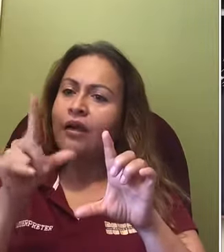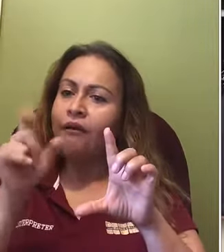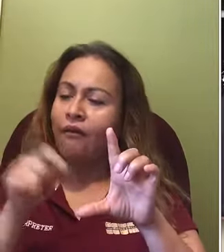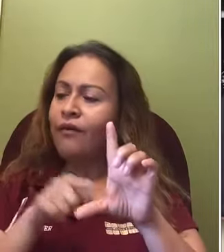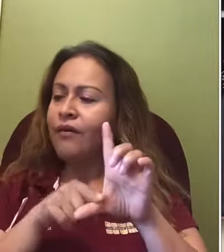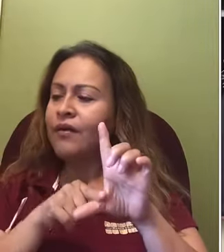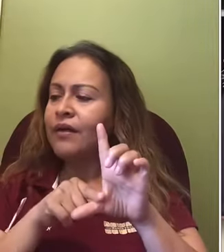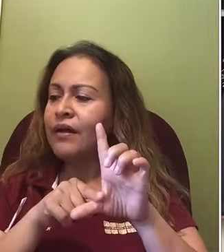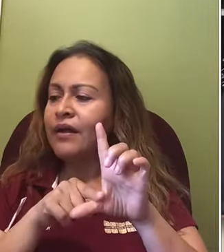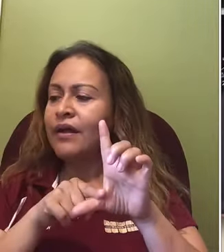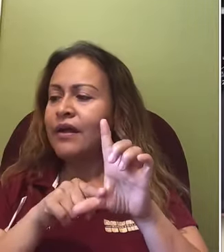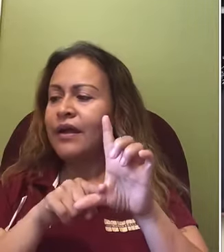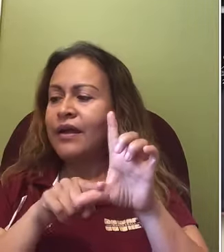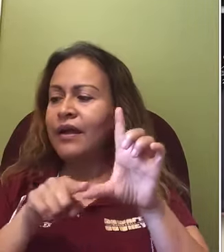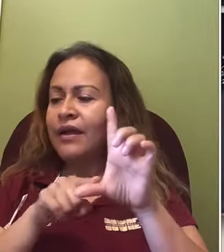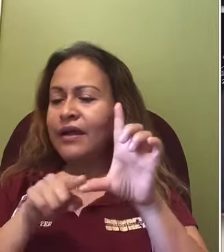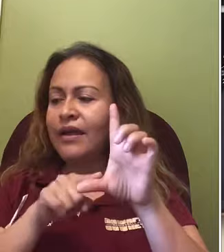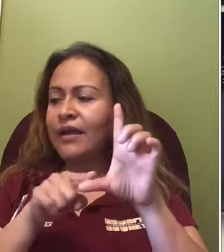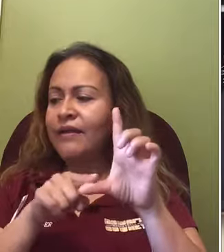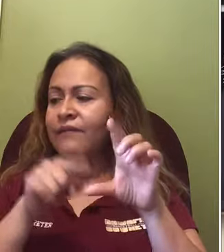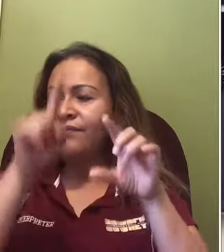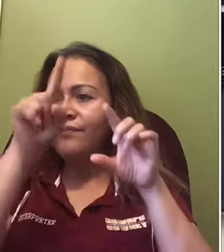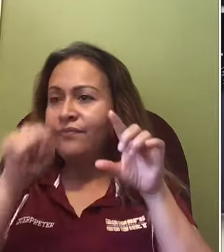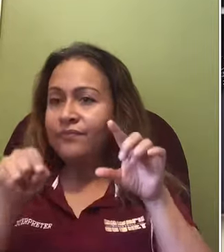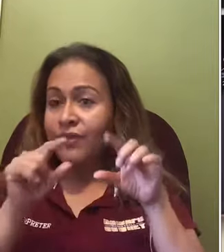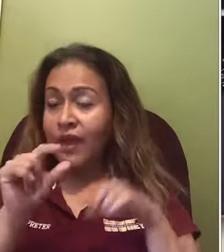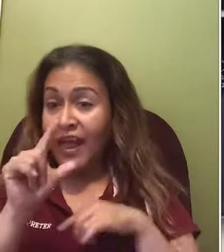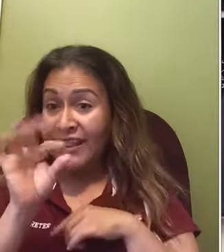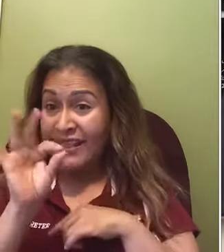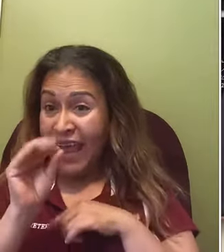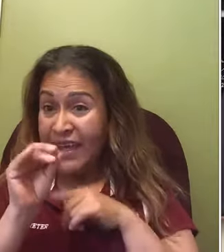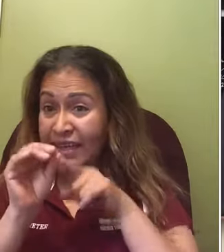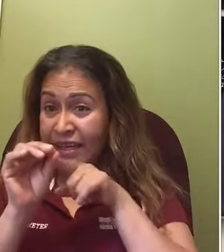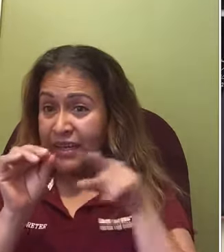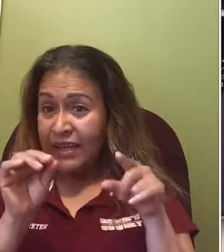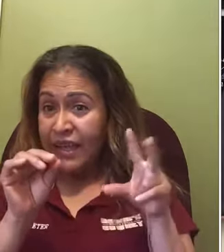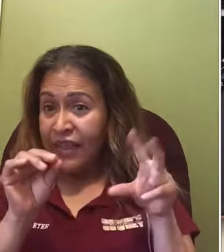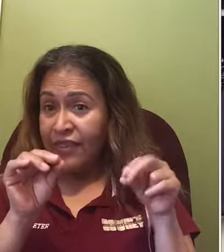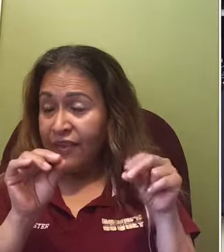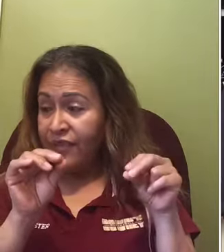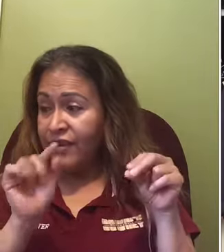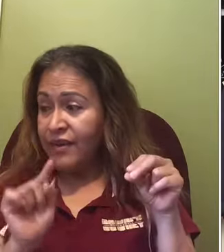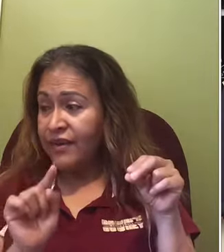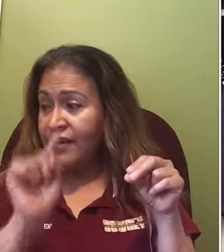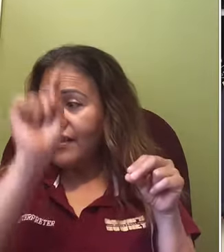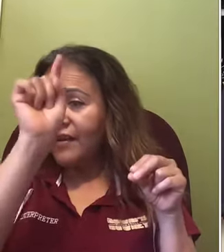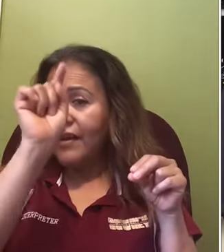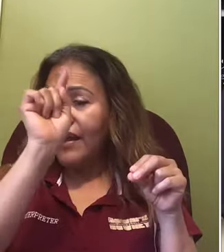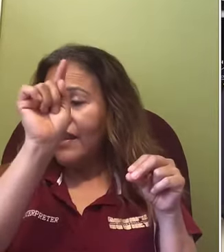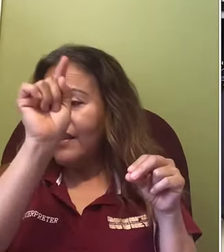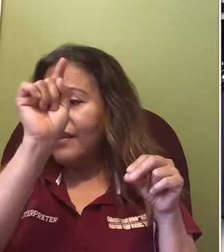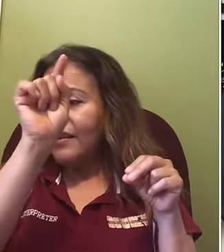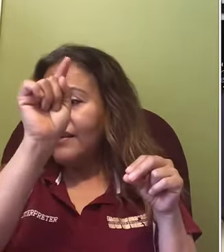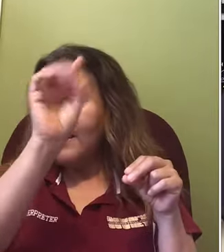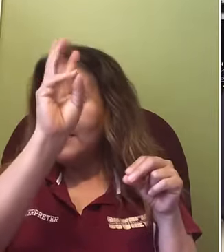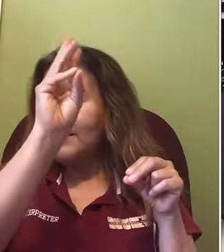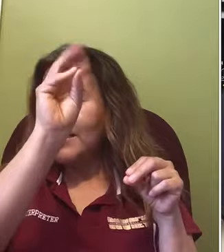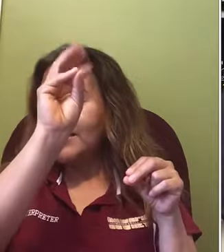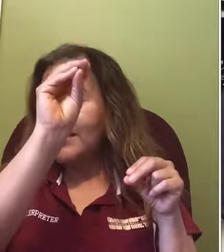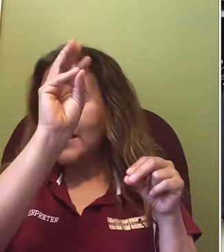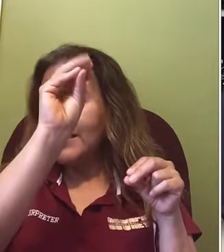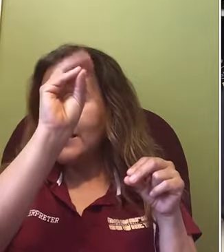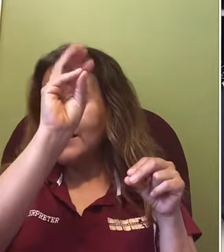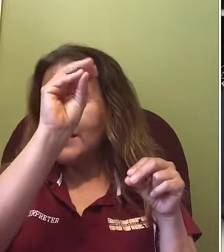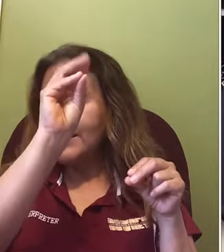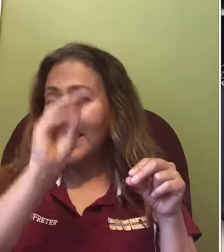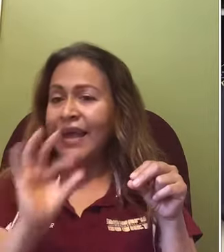over here is our 30-degree angle, and then this angle up here is a